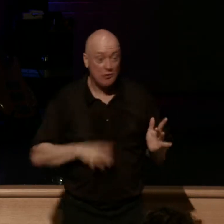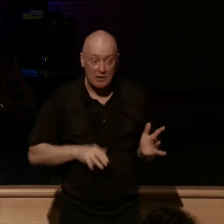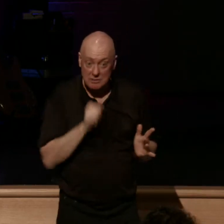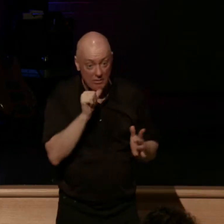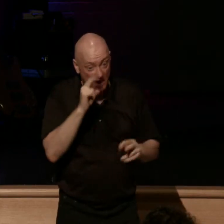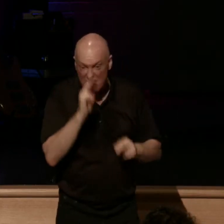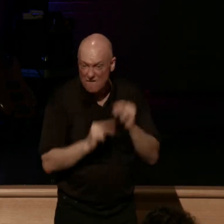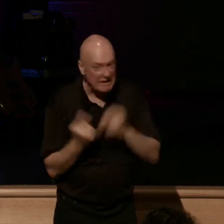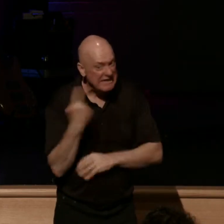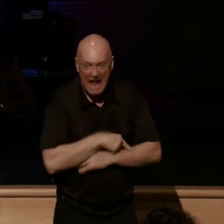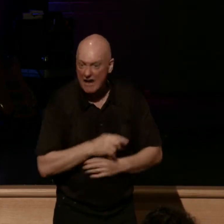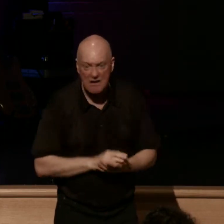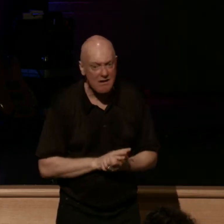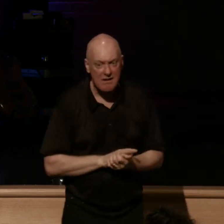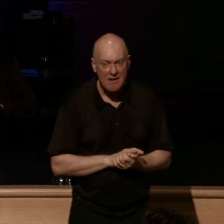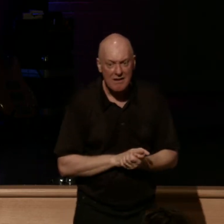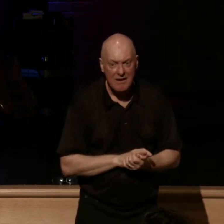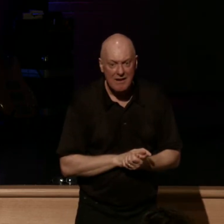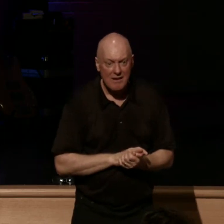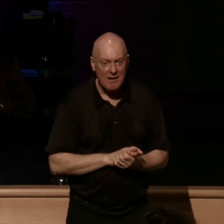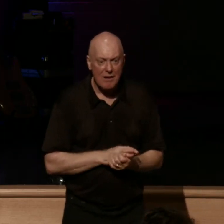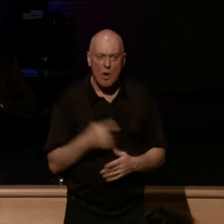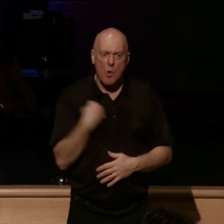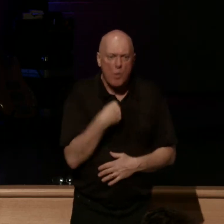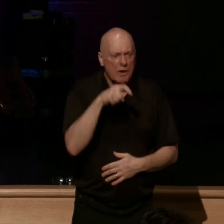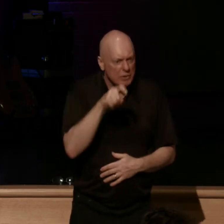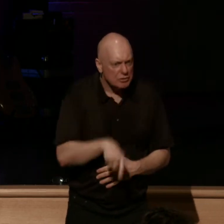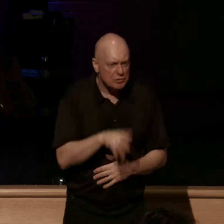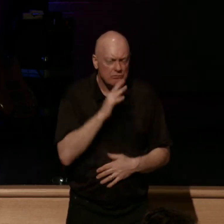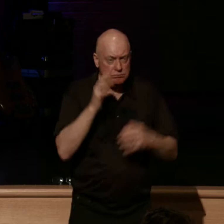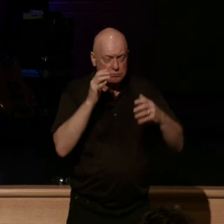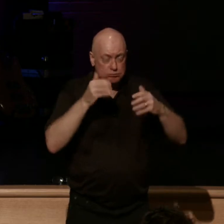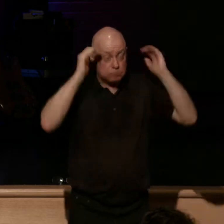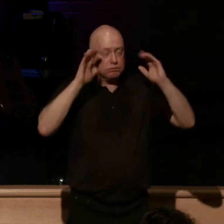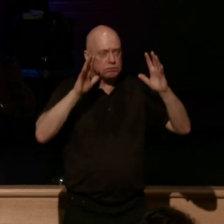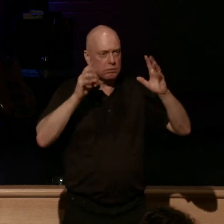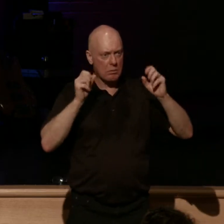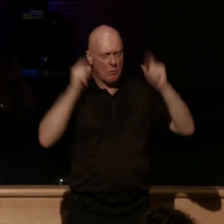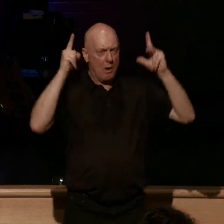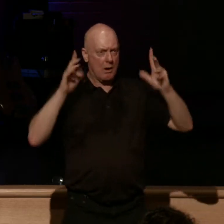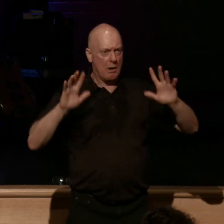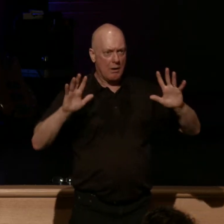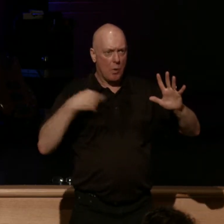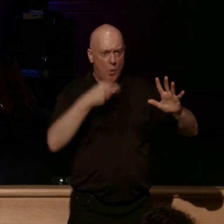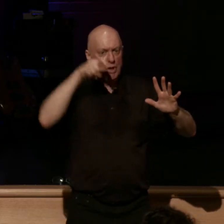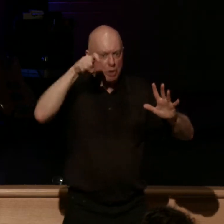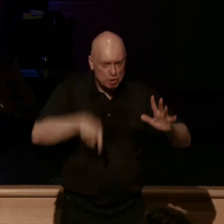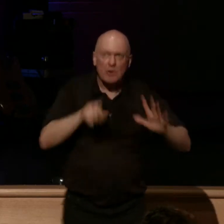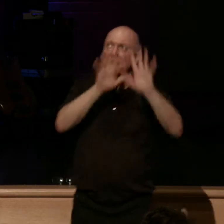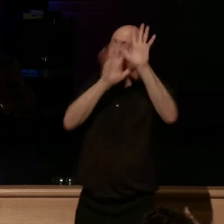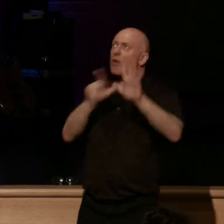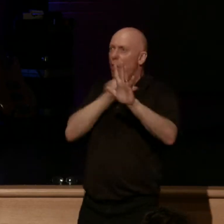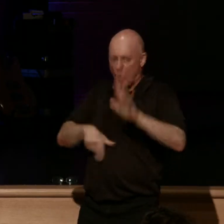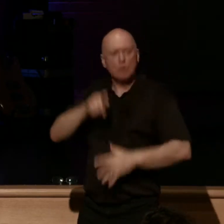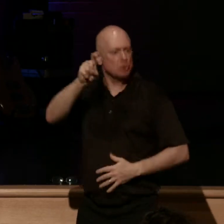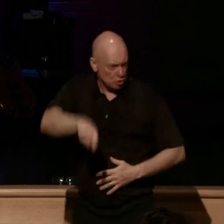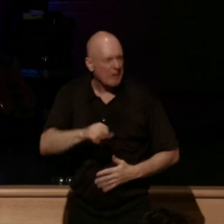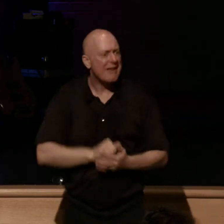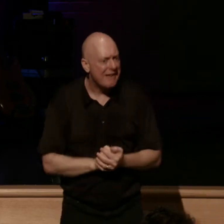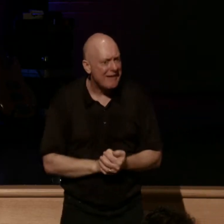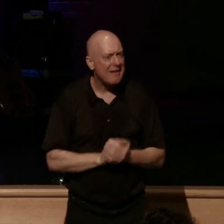Christ. This should cause us to be sober-minded. This should give us reason to fear the Lord.